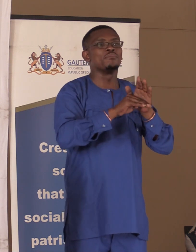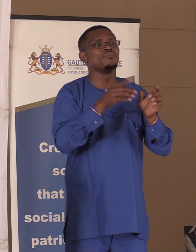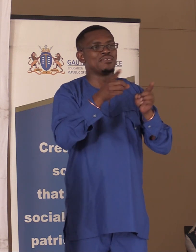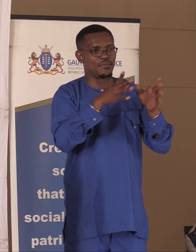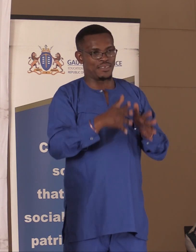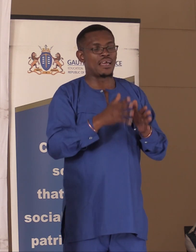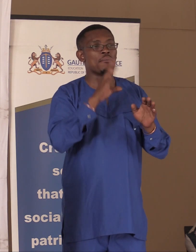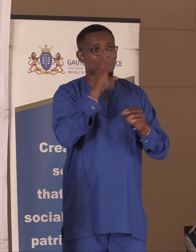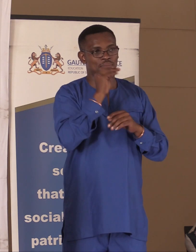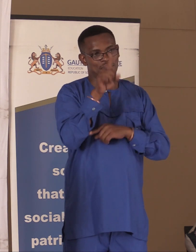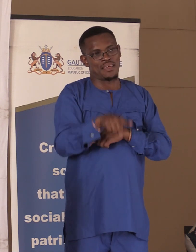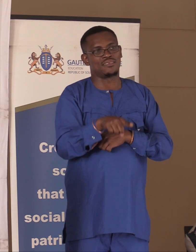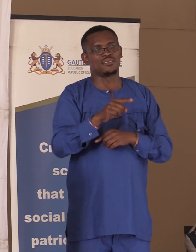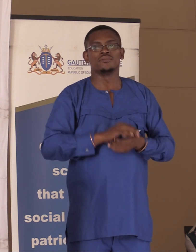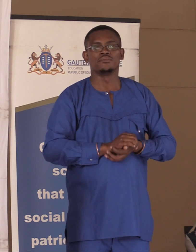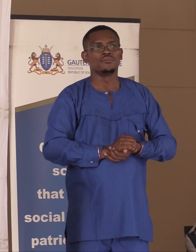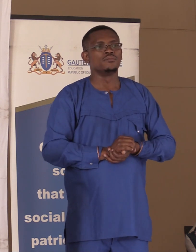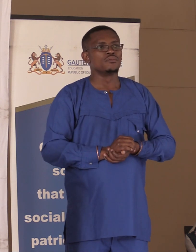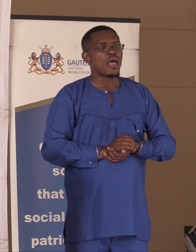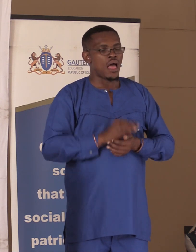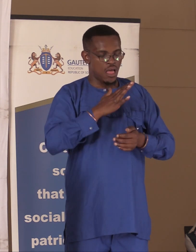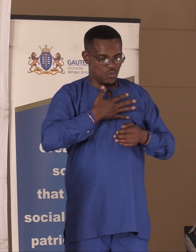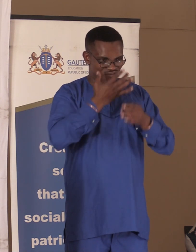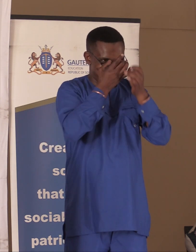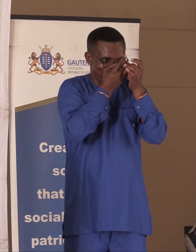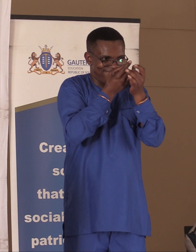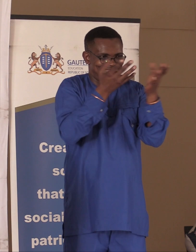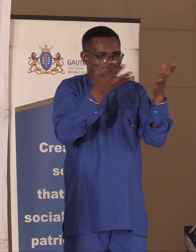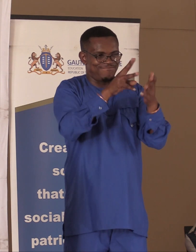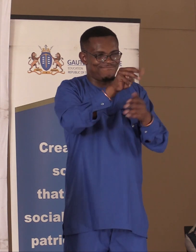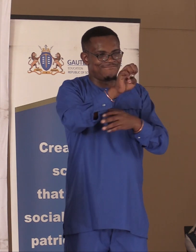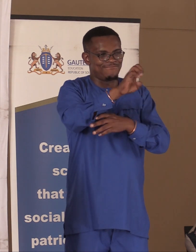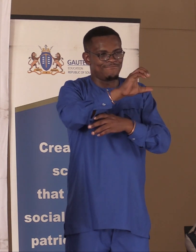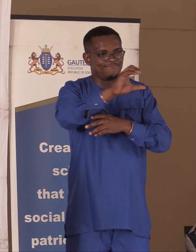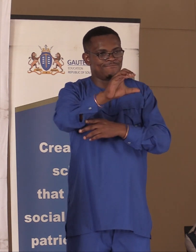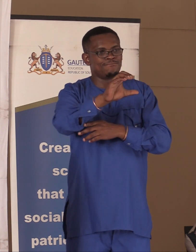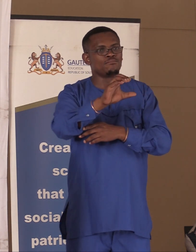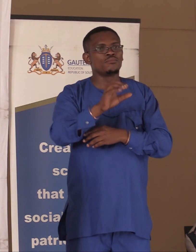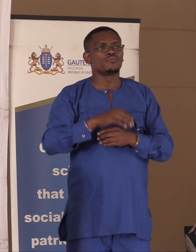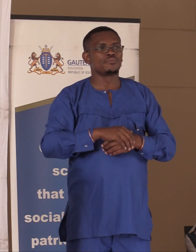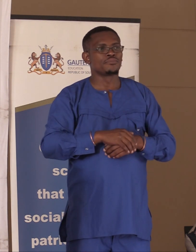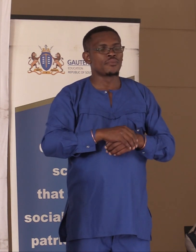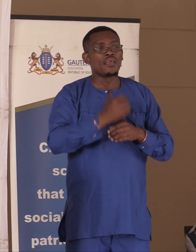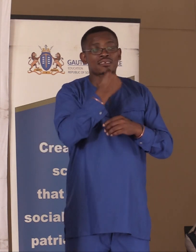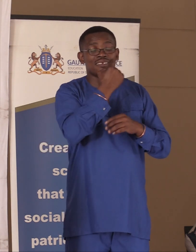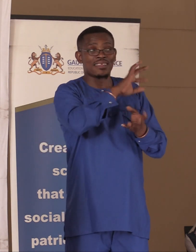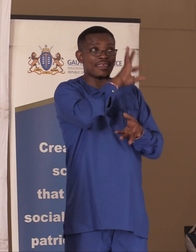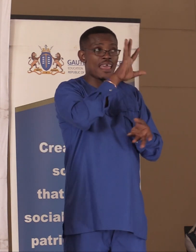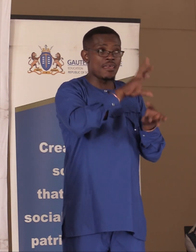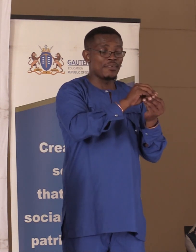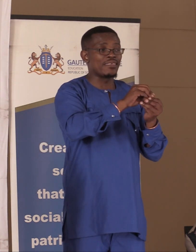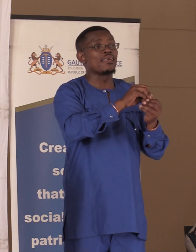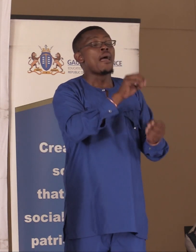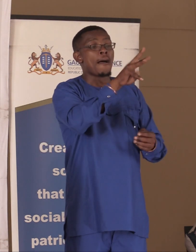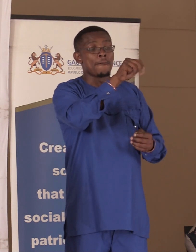Khaitsedi. And I just want to indicate to the MEC that she said it, Mapenane is a